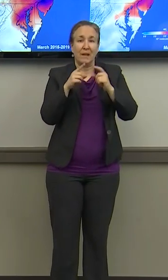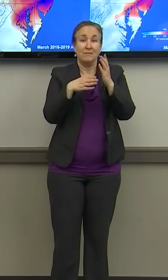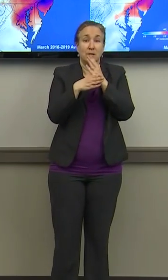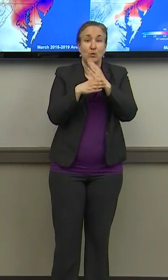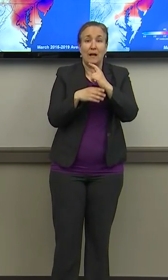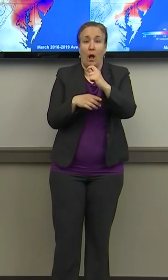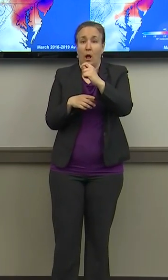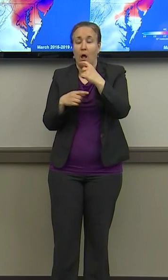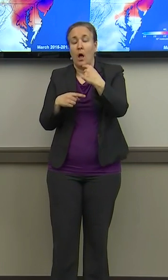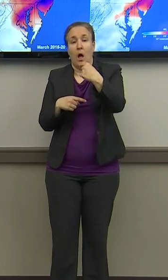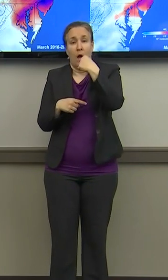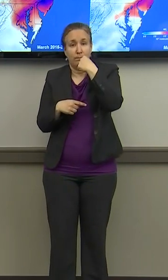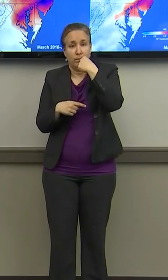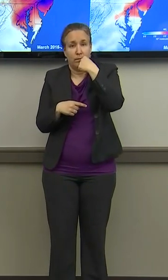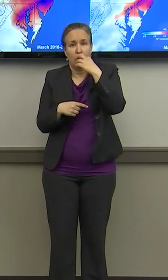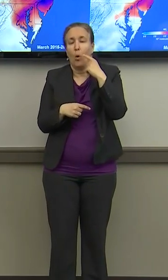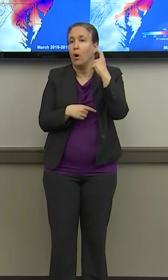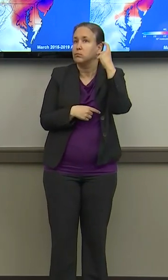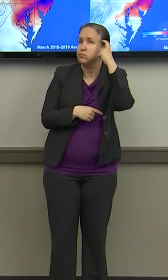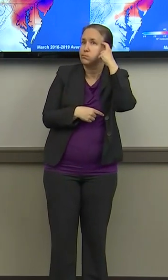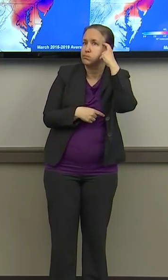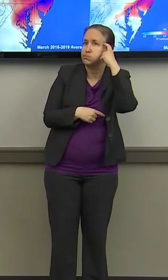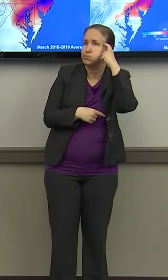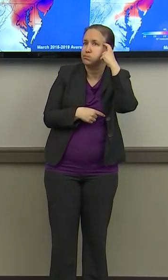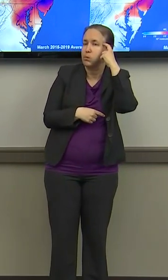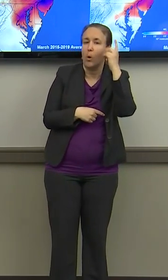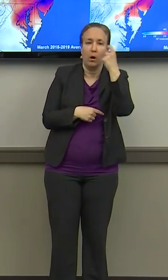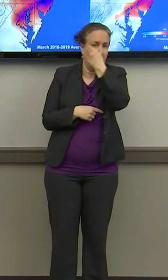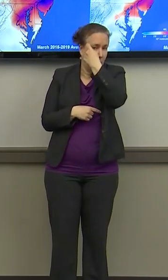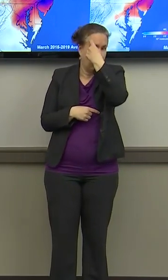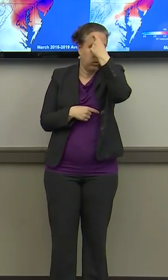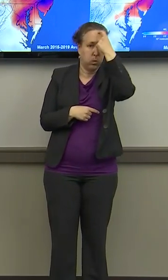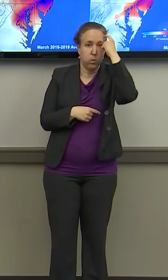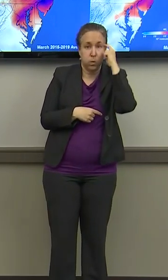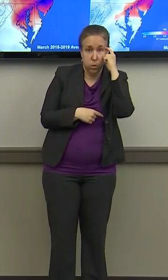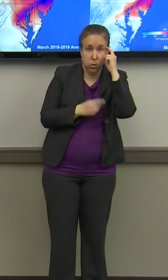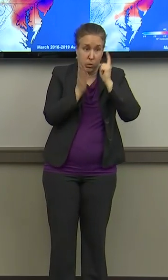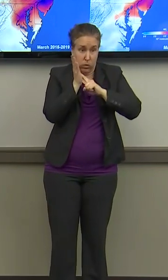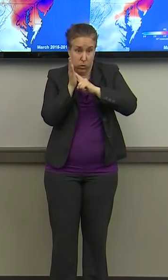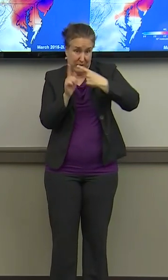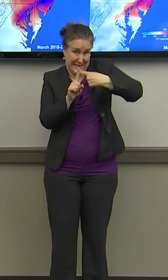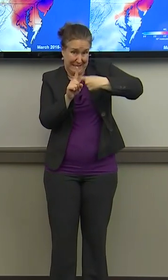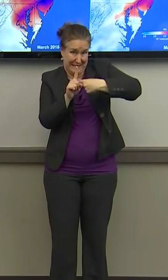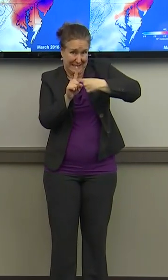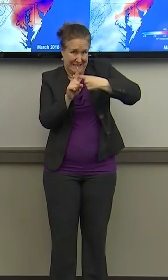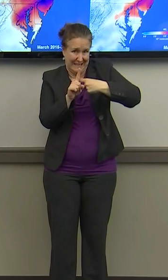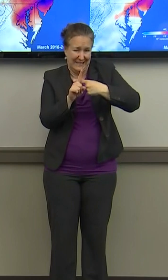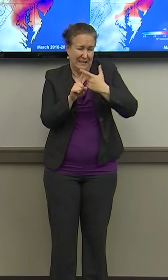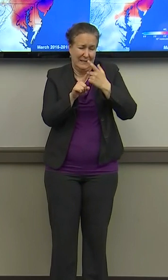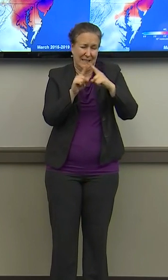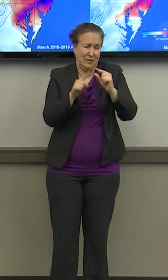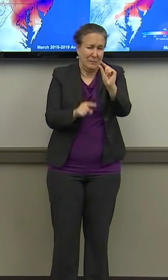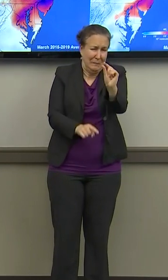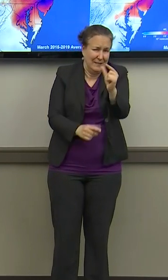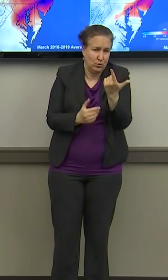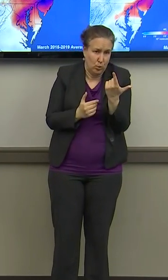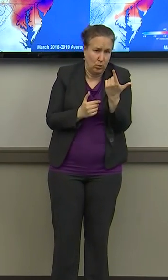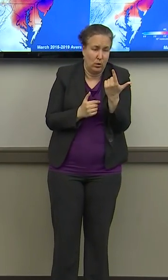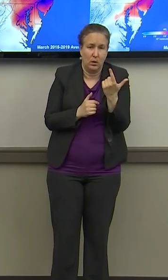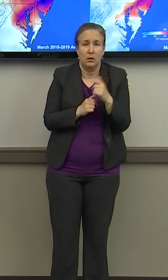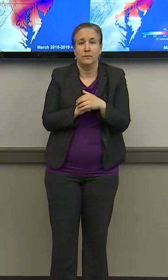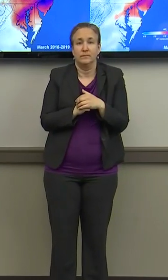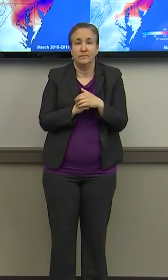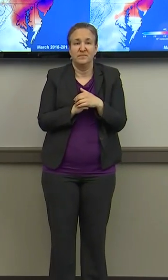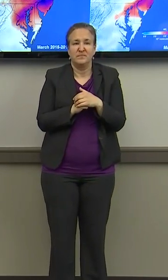an oral or a facial, like a temple skin thermometer, are so tiny that I think